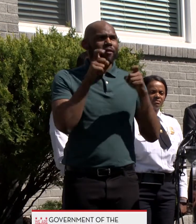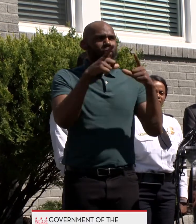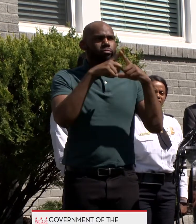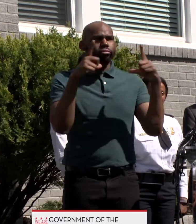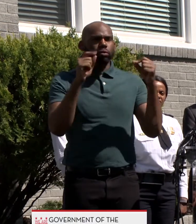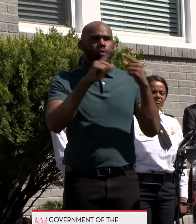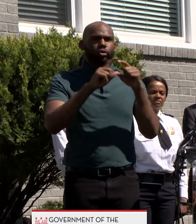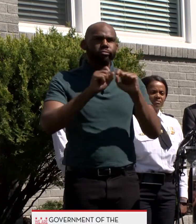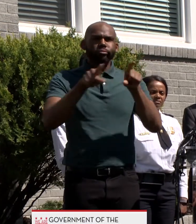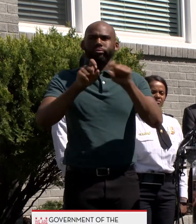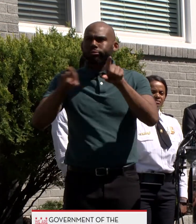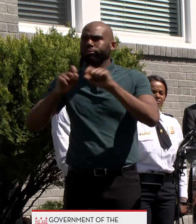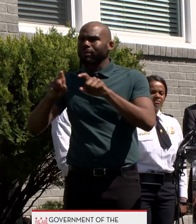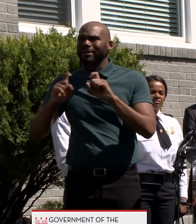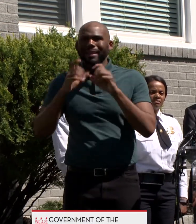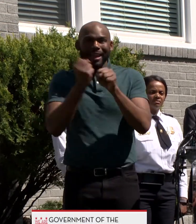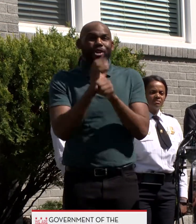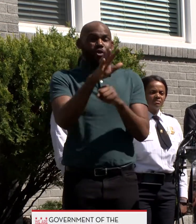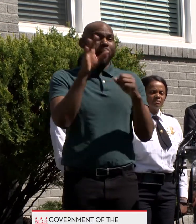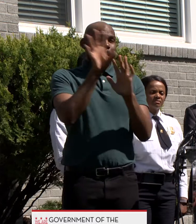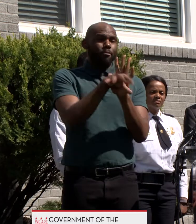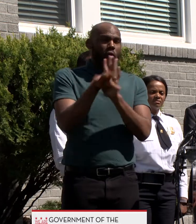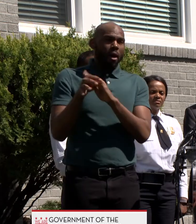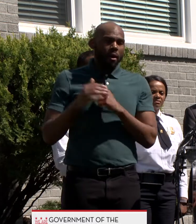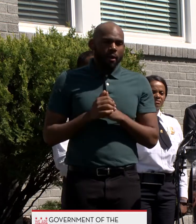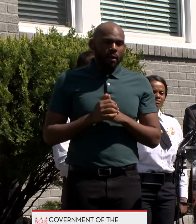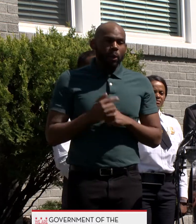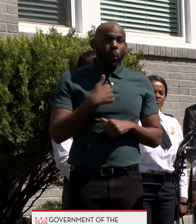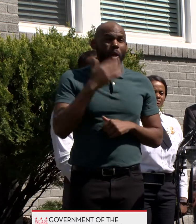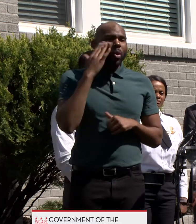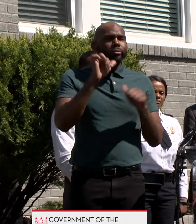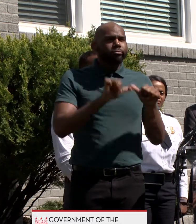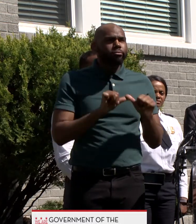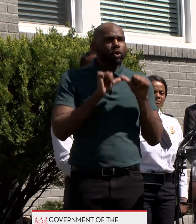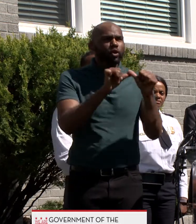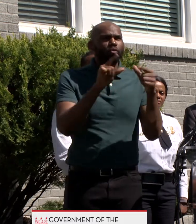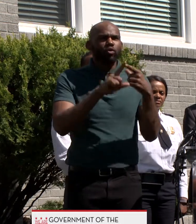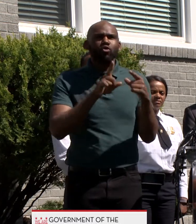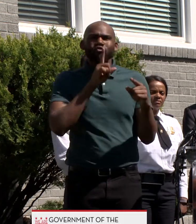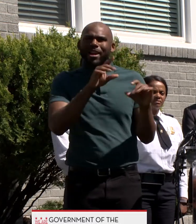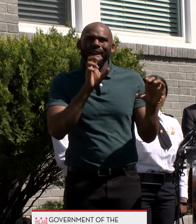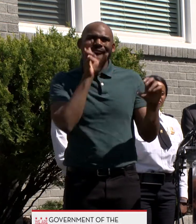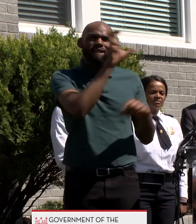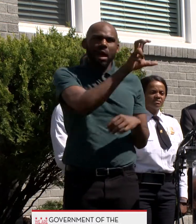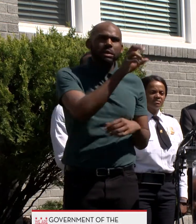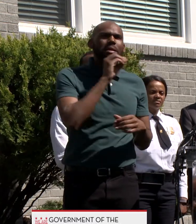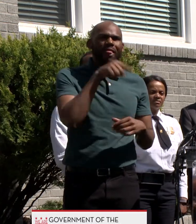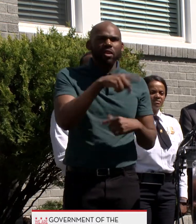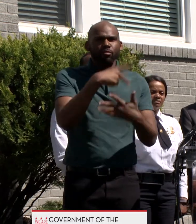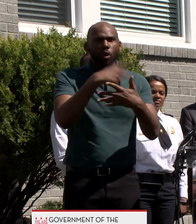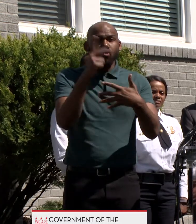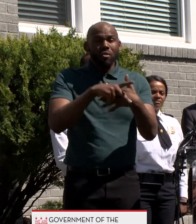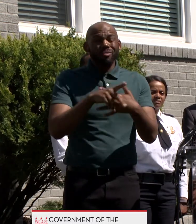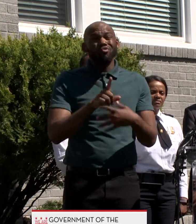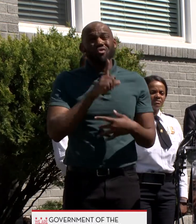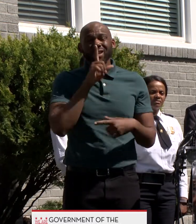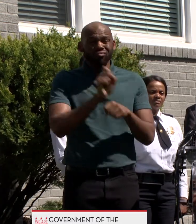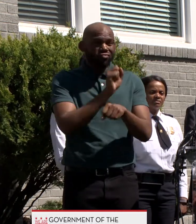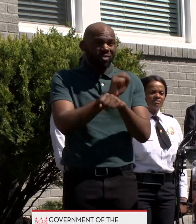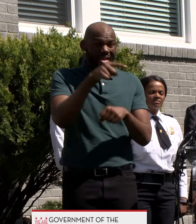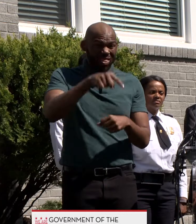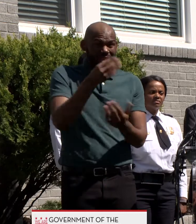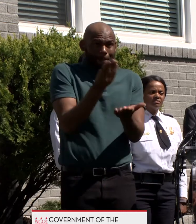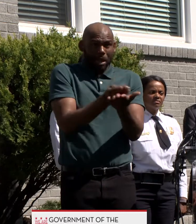go out and get your cameras. We will continue to invest in this program. In fact, with